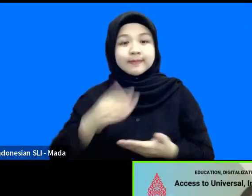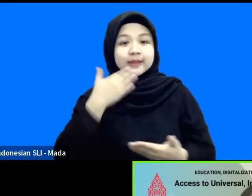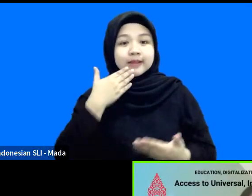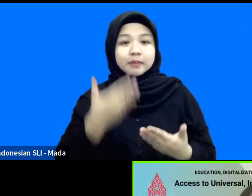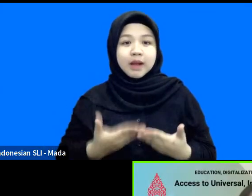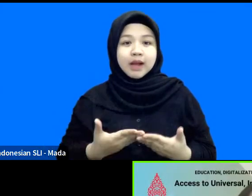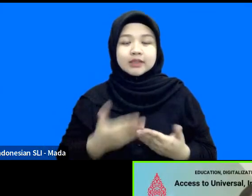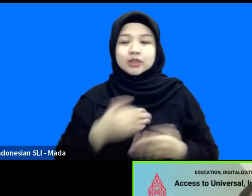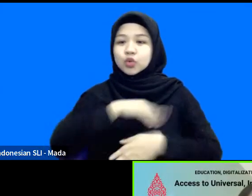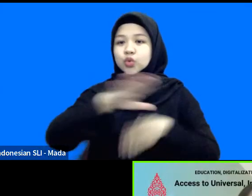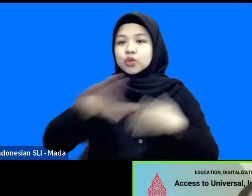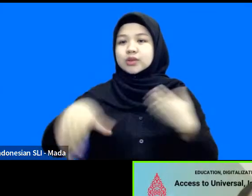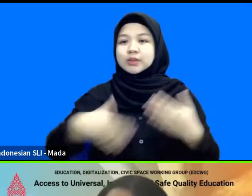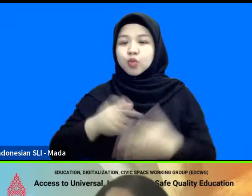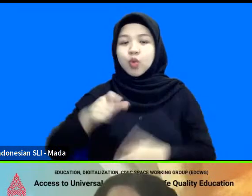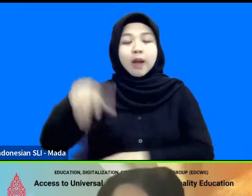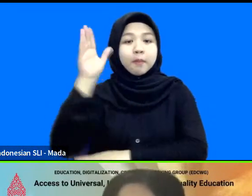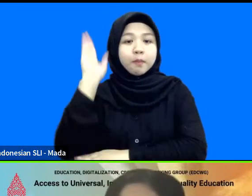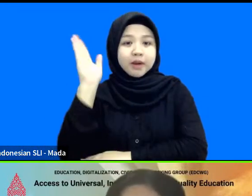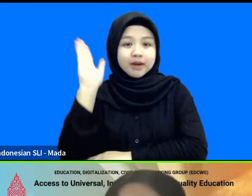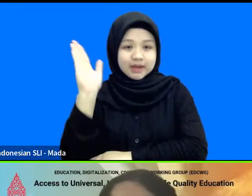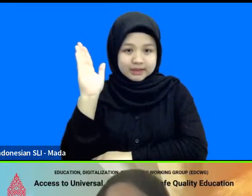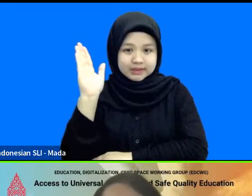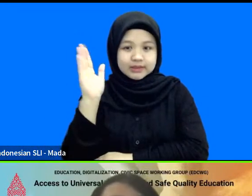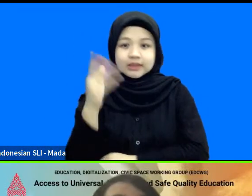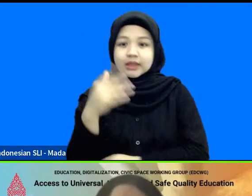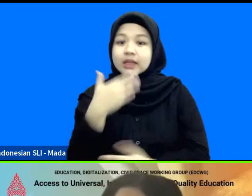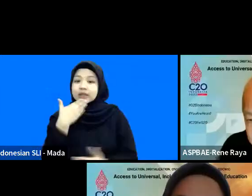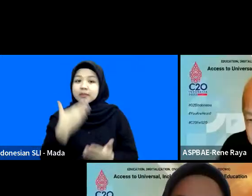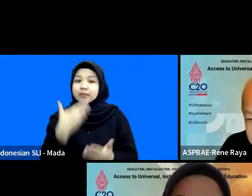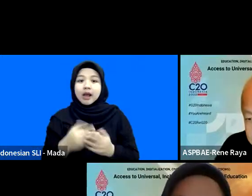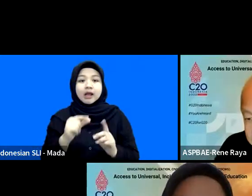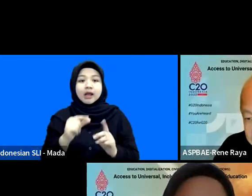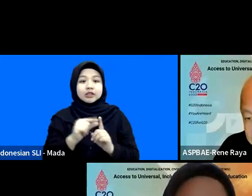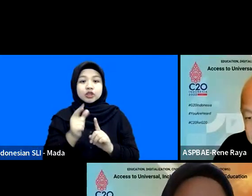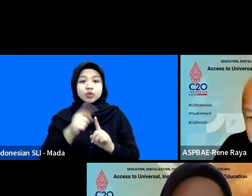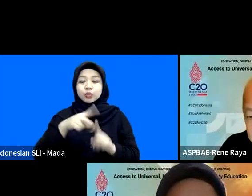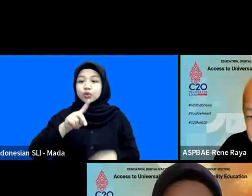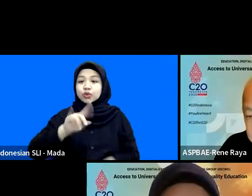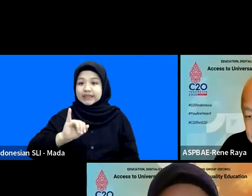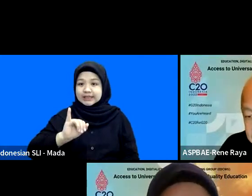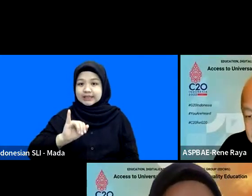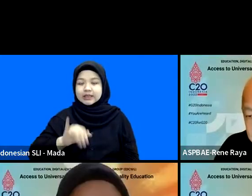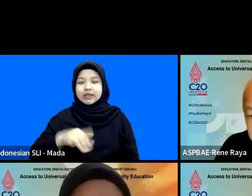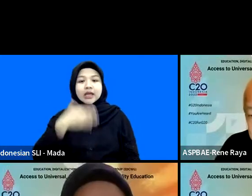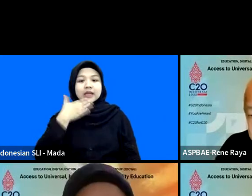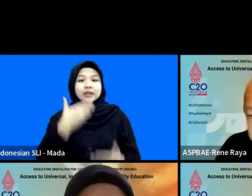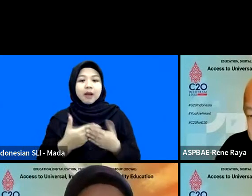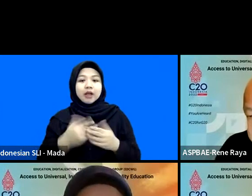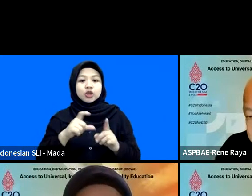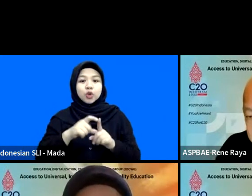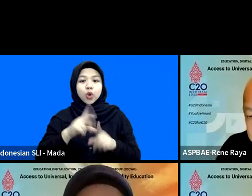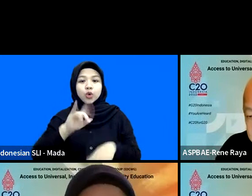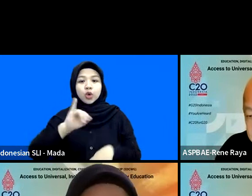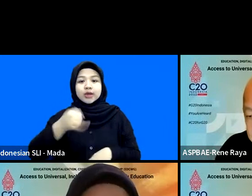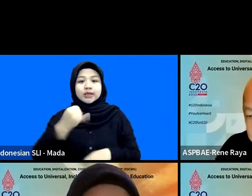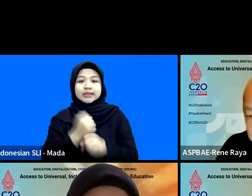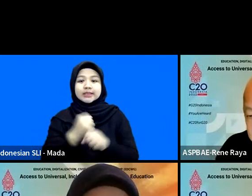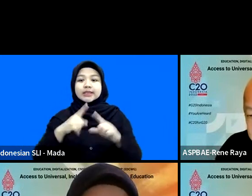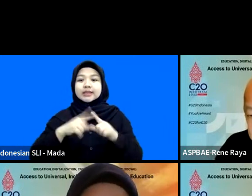Putri, from the Child and Advocacy Network, Youth Network here. Thank you so much, Dr. Jigar from the Halifah Foundation. Thank you so much, Renee,